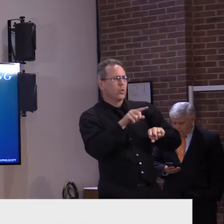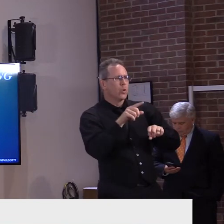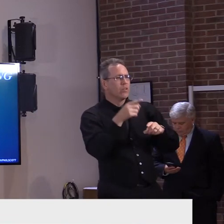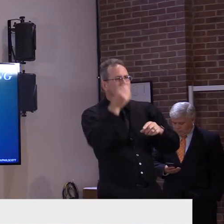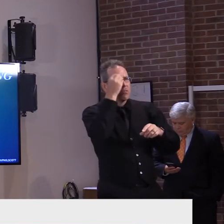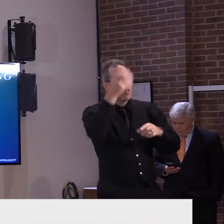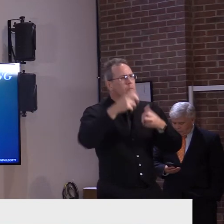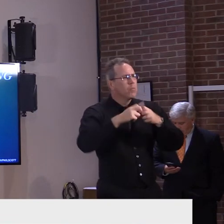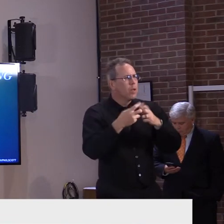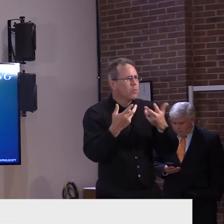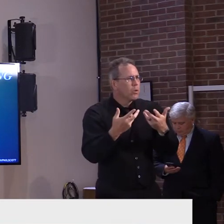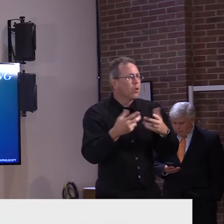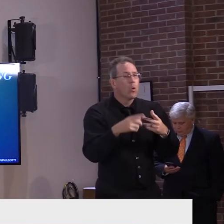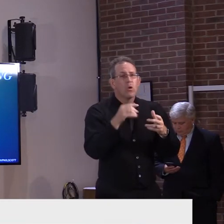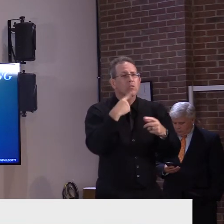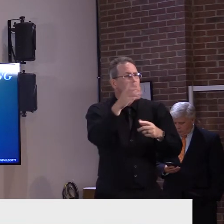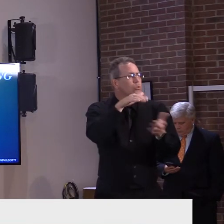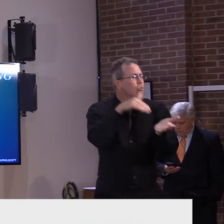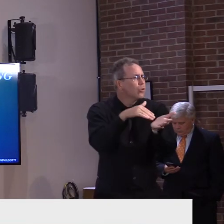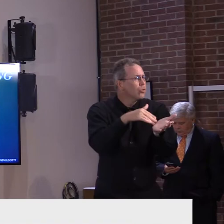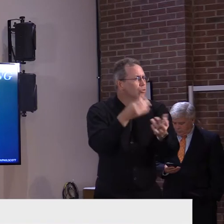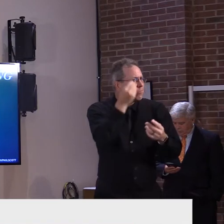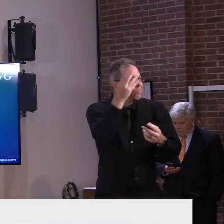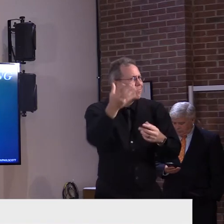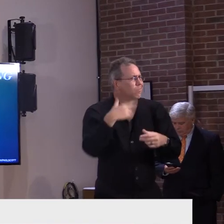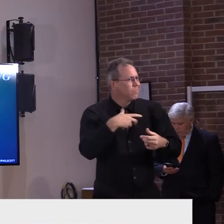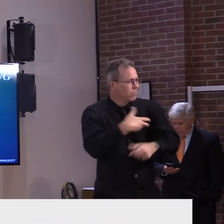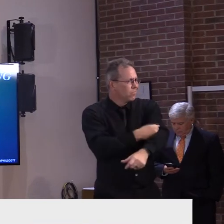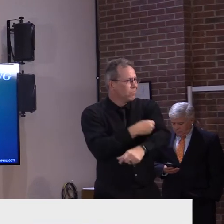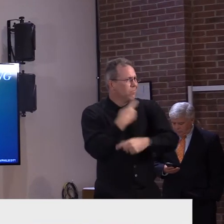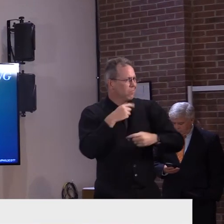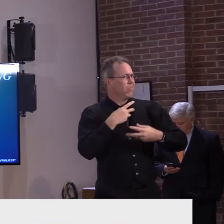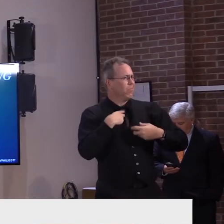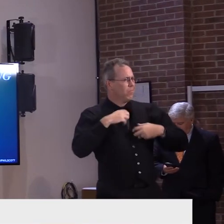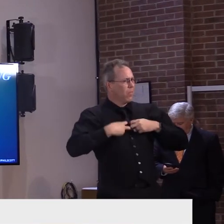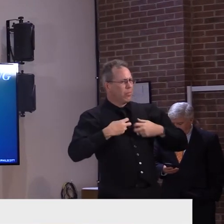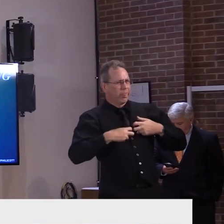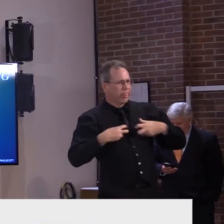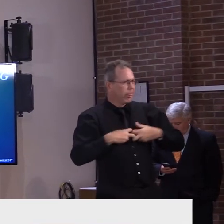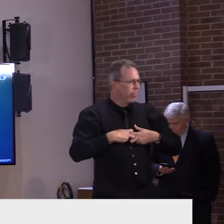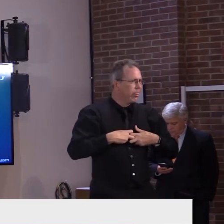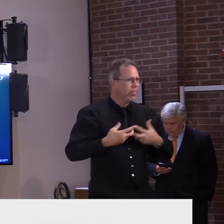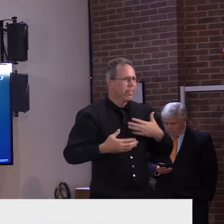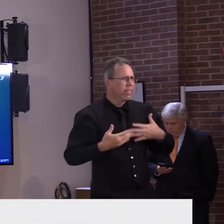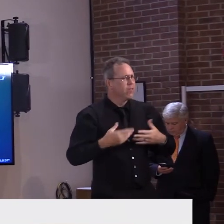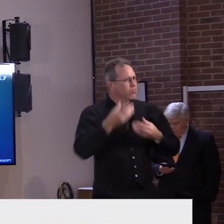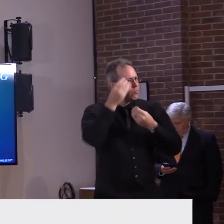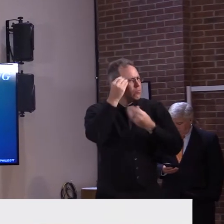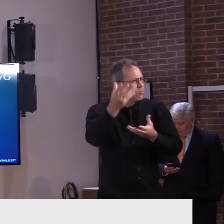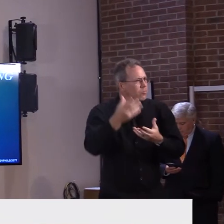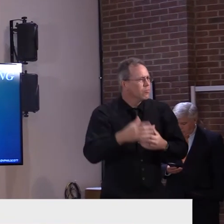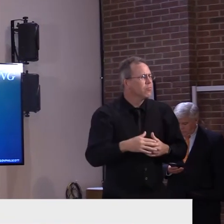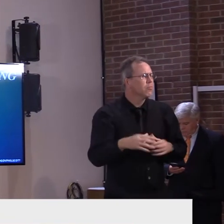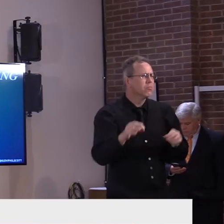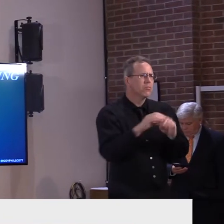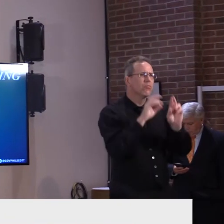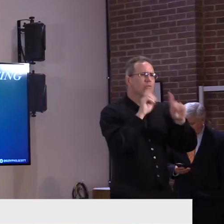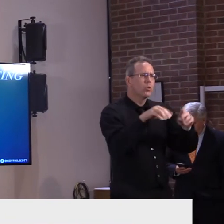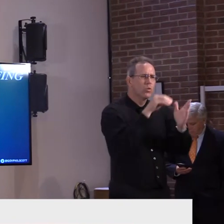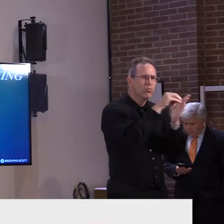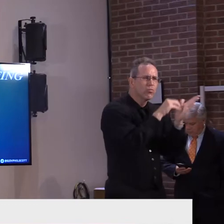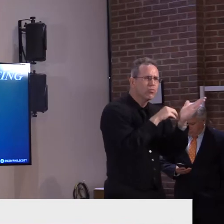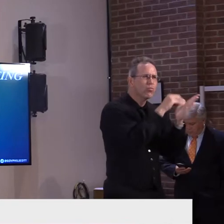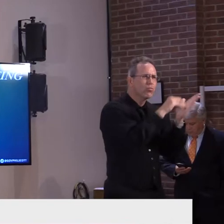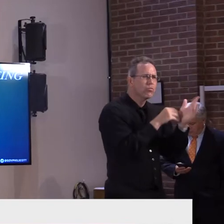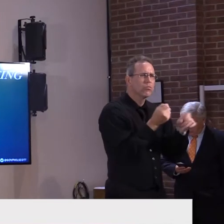provider, and they would then assess that and also enter it as a potential adverse effect. So I'm not sure